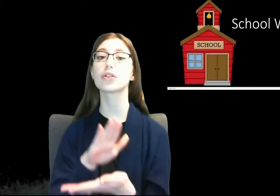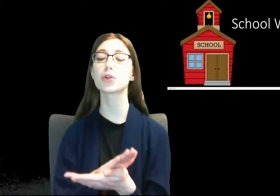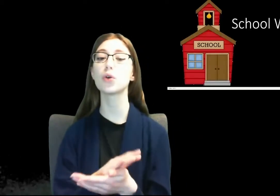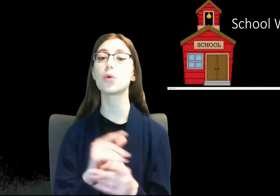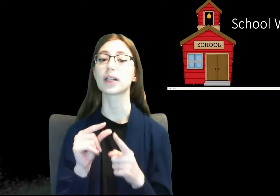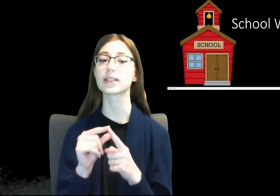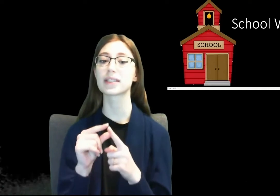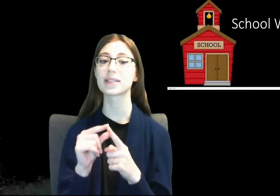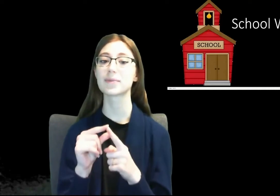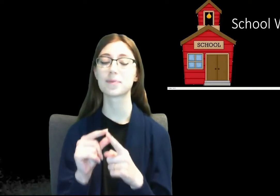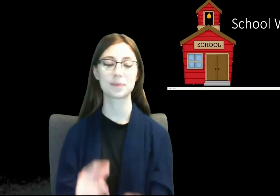School words.